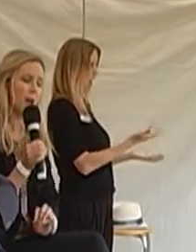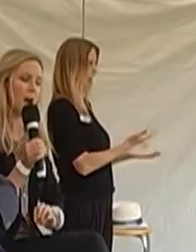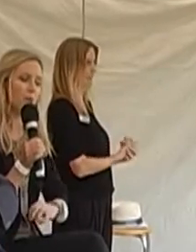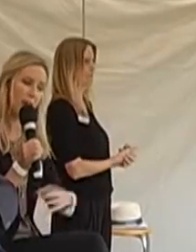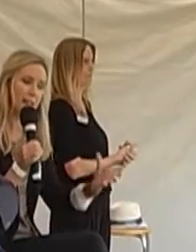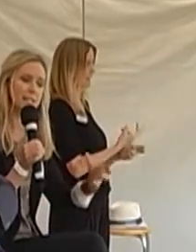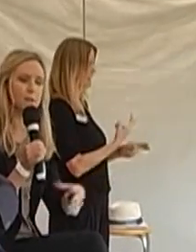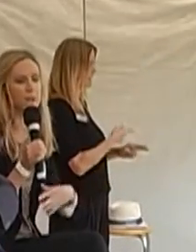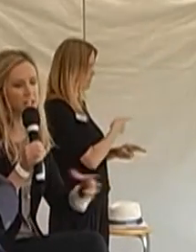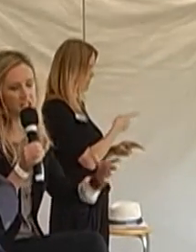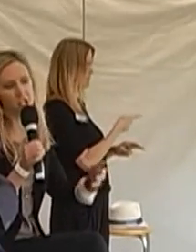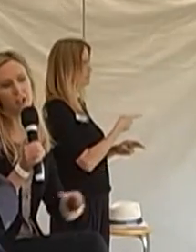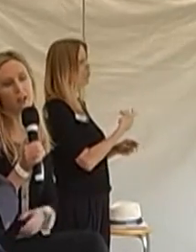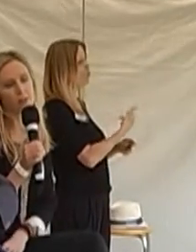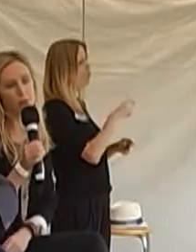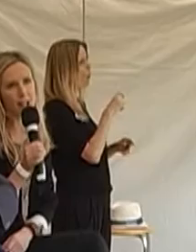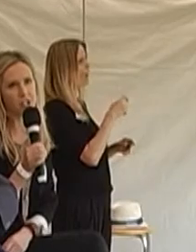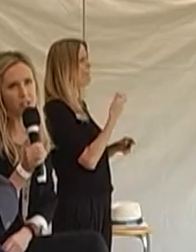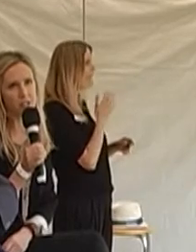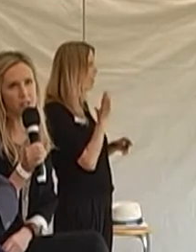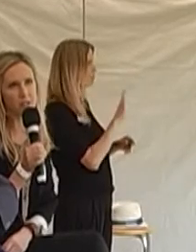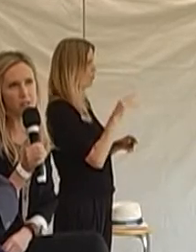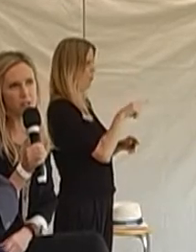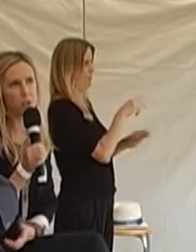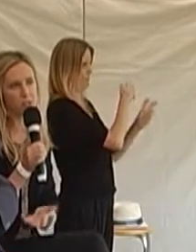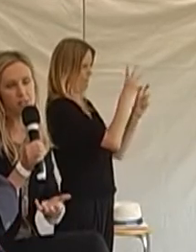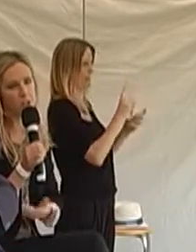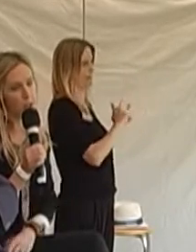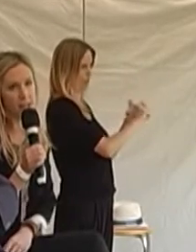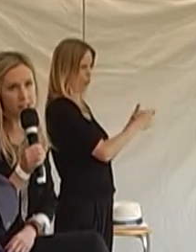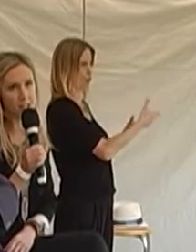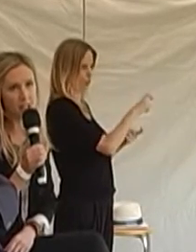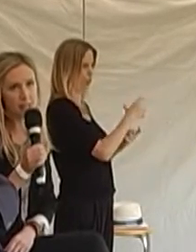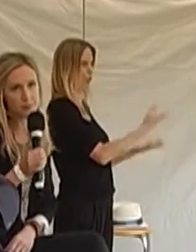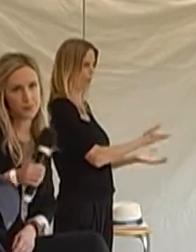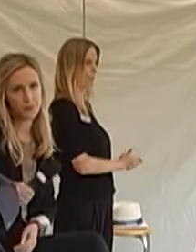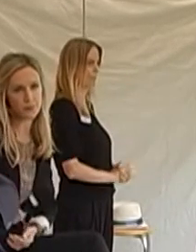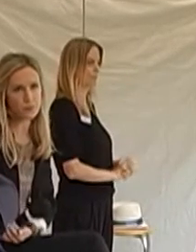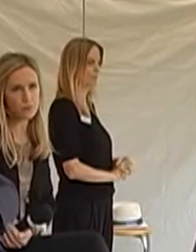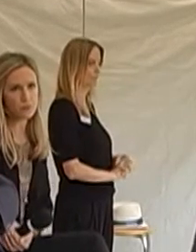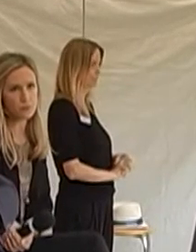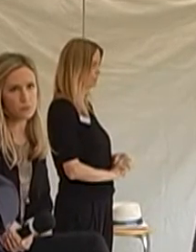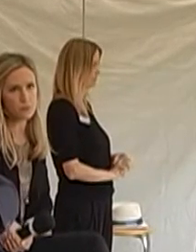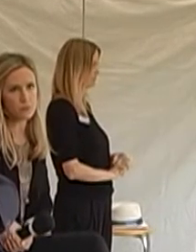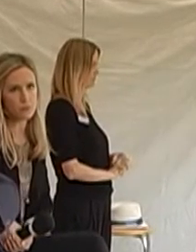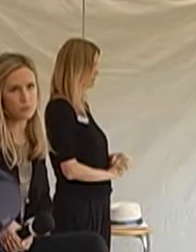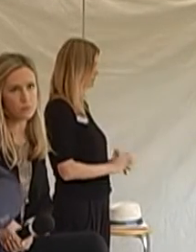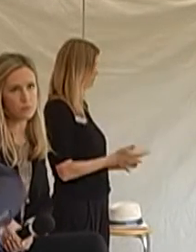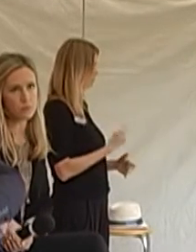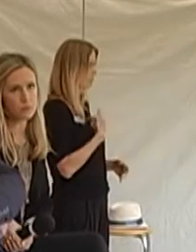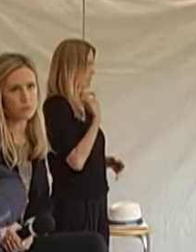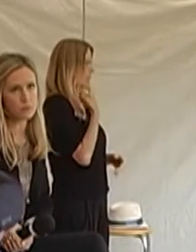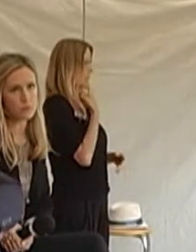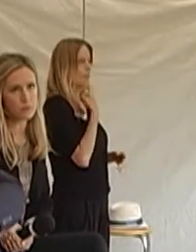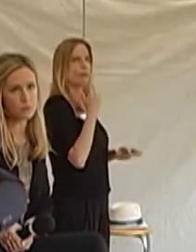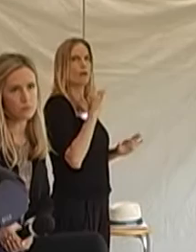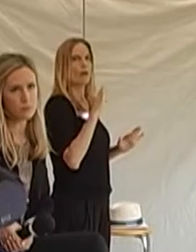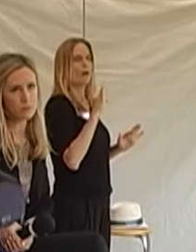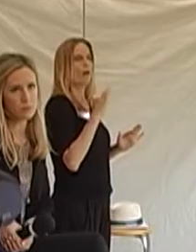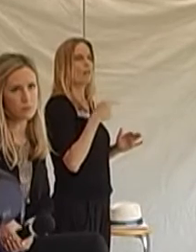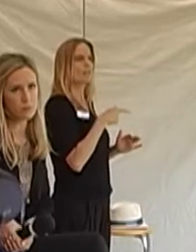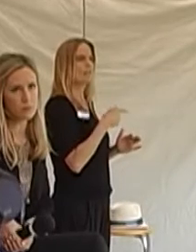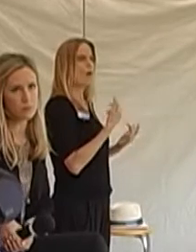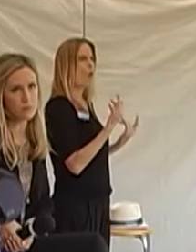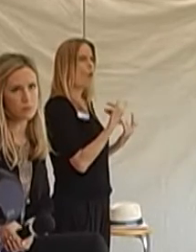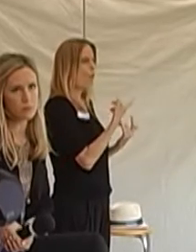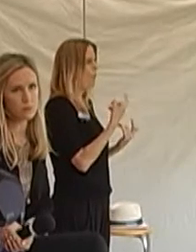more reactive, knee-jerk reactions that you see in the UK, certainly. I wonder how much of it has to do with kind